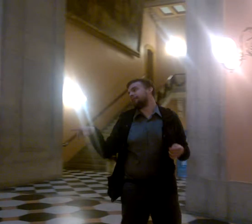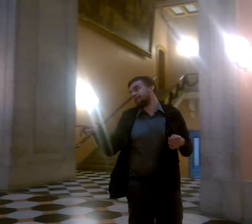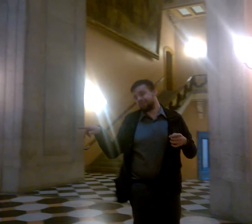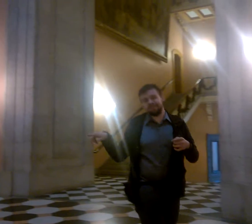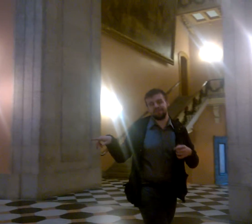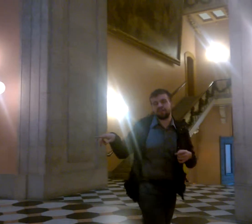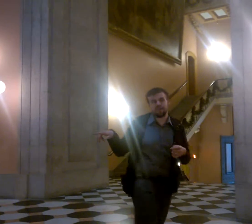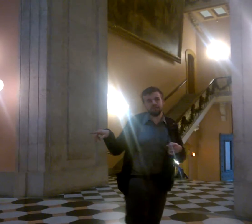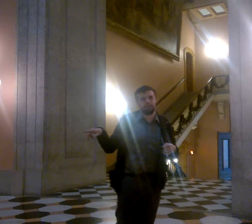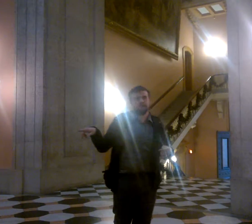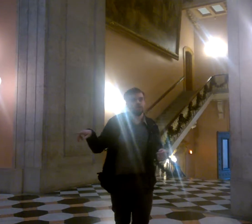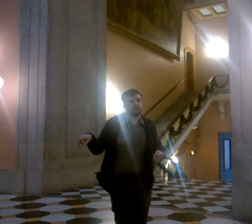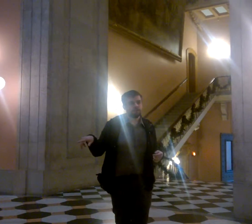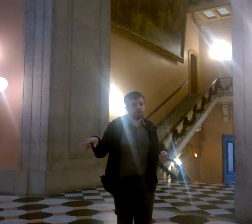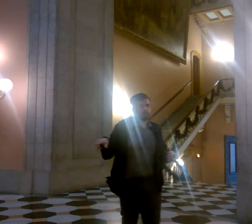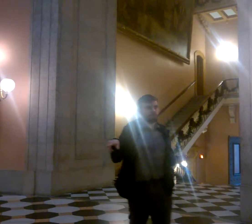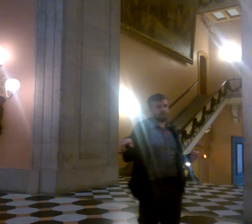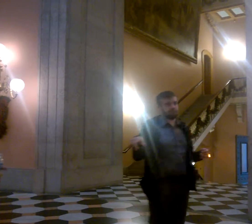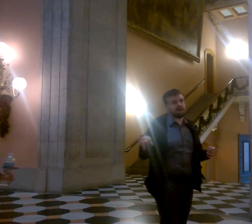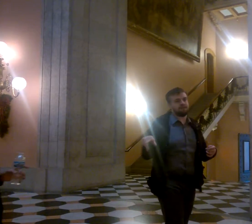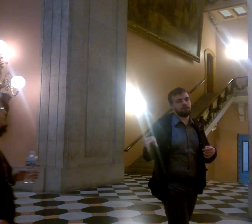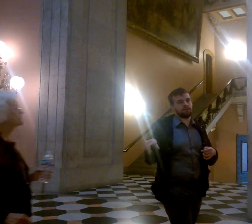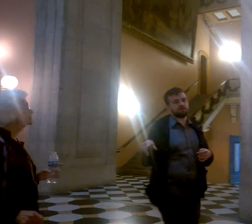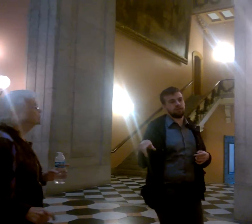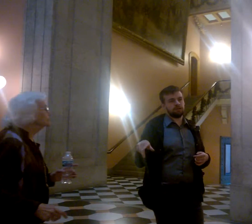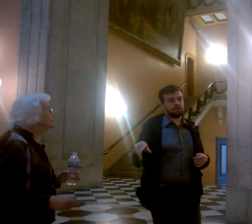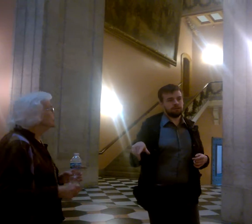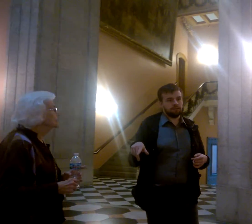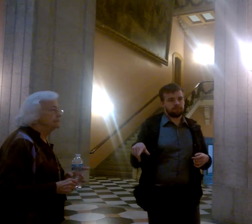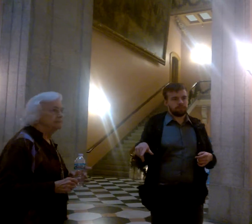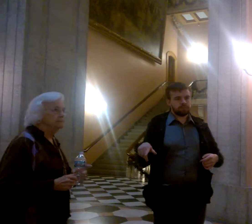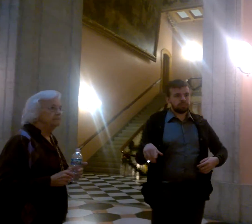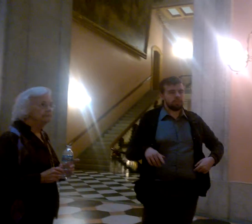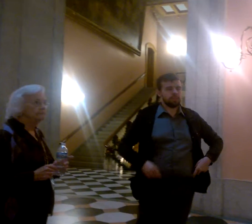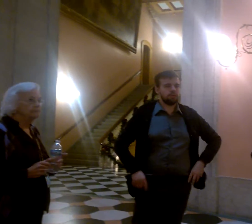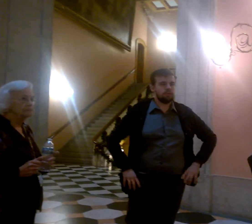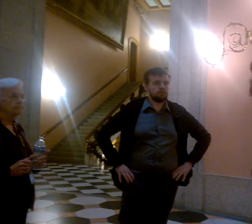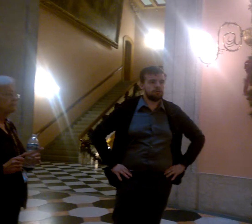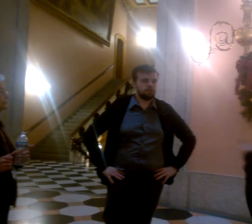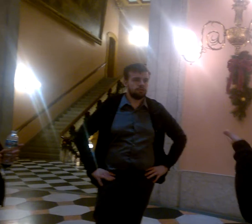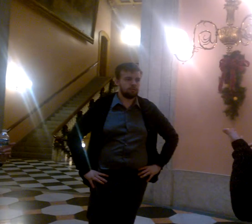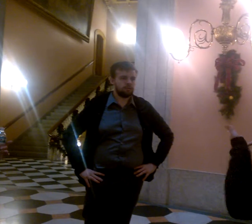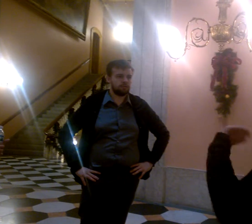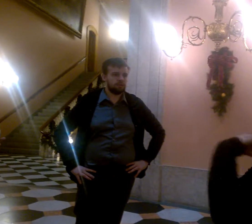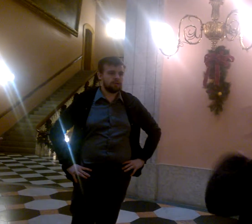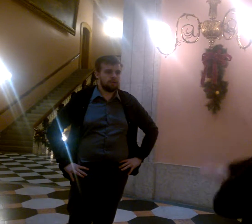Actually, I have a question. It's a little off topic, Okay. but I have one question.